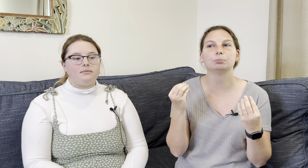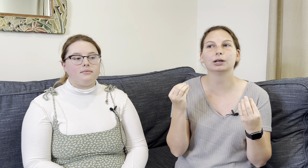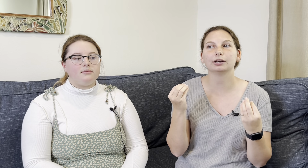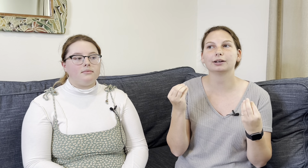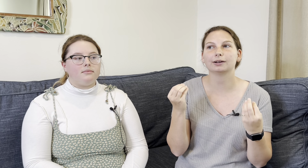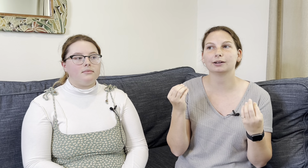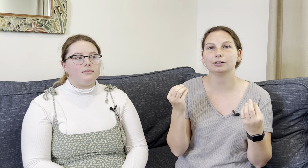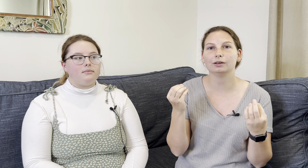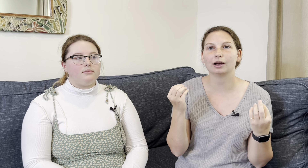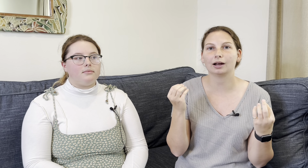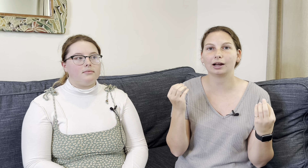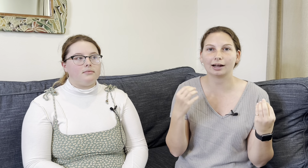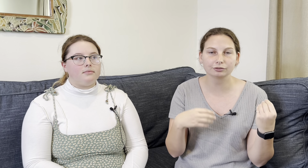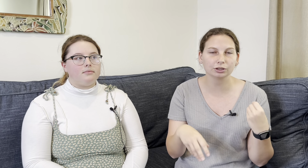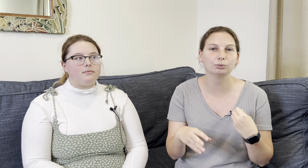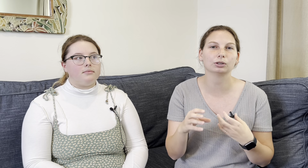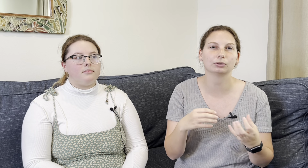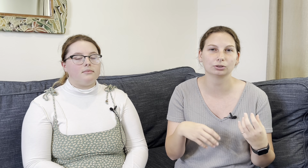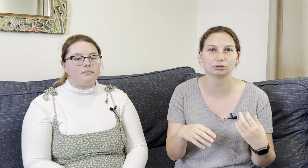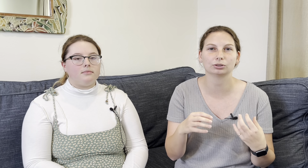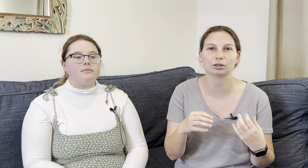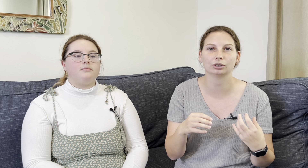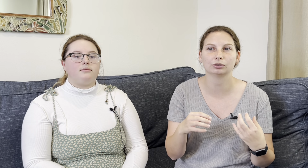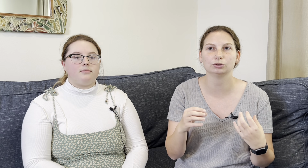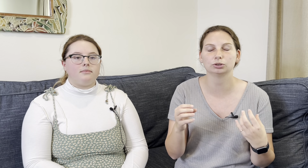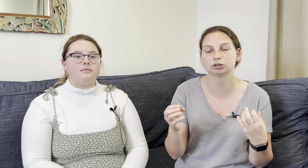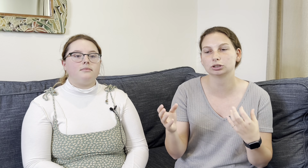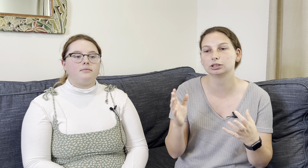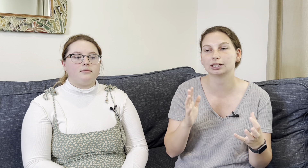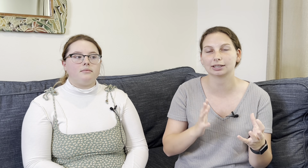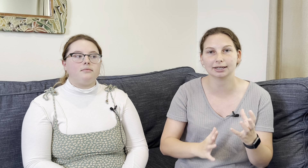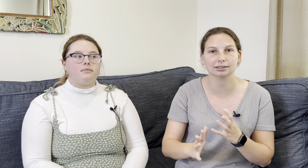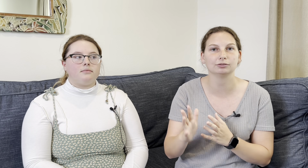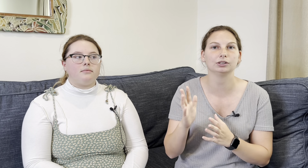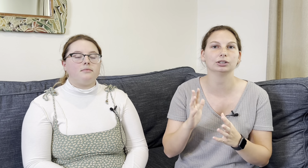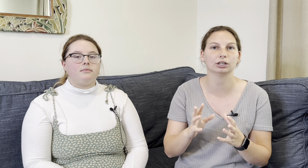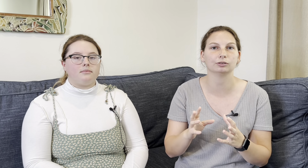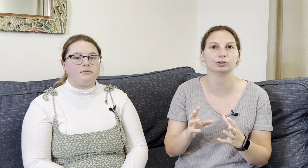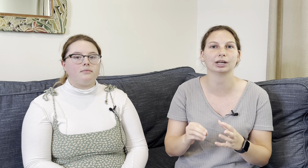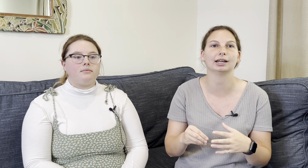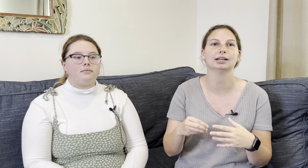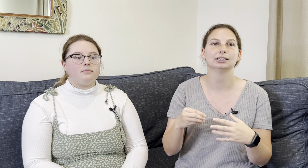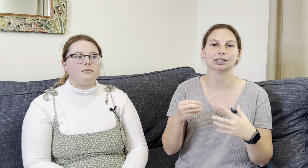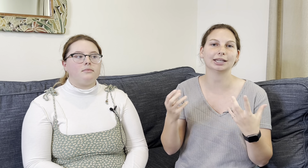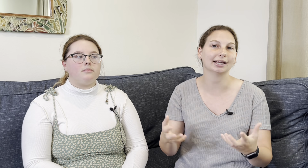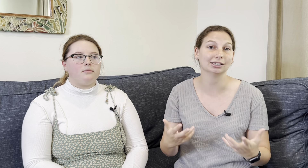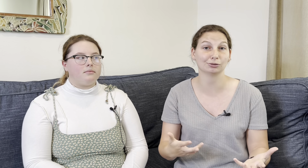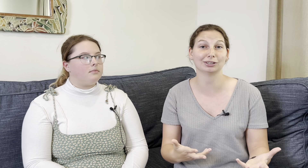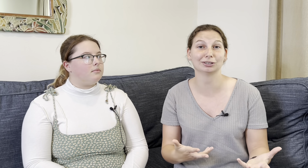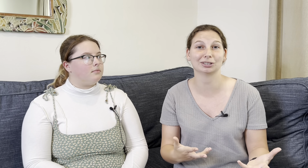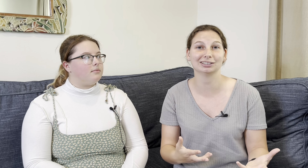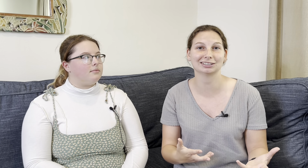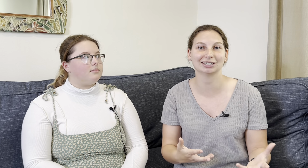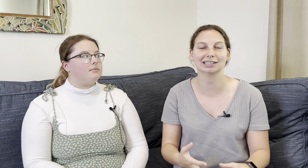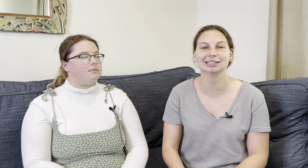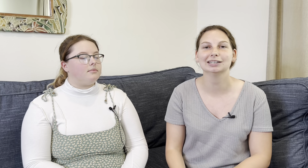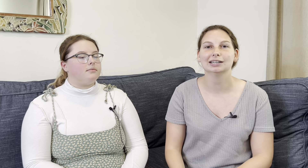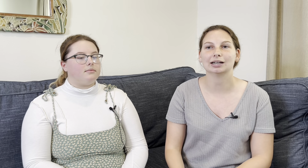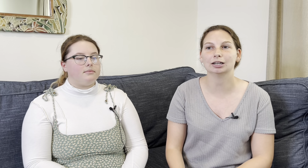but after you work with children long enough, you should get that feeling of, okay, that is what they're trying to sign,